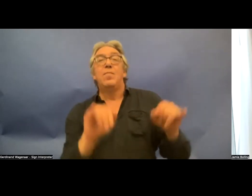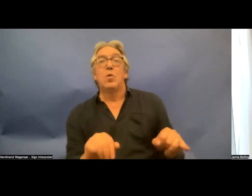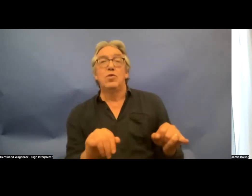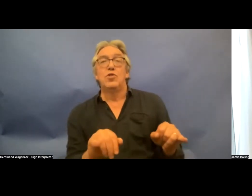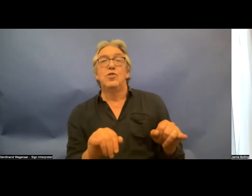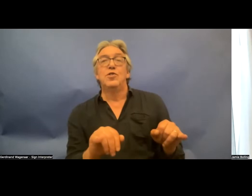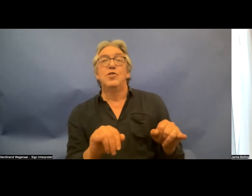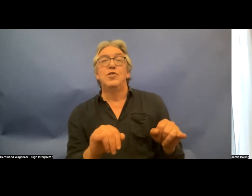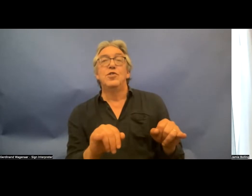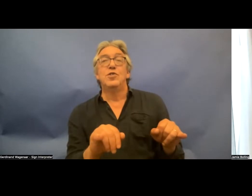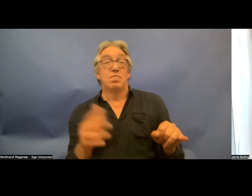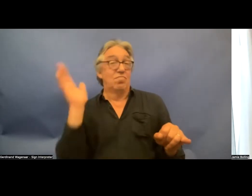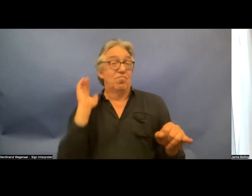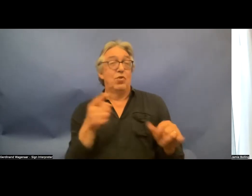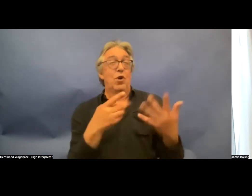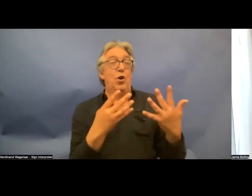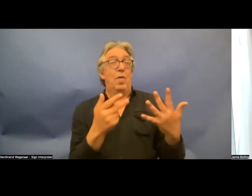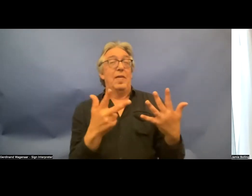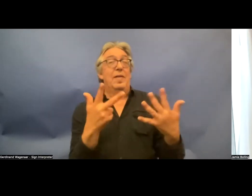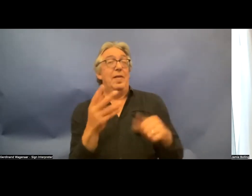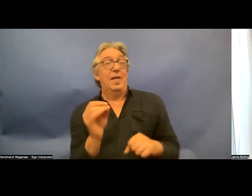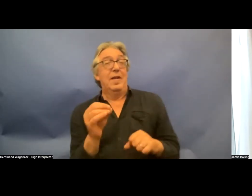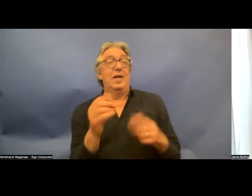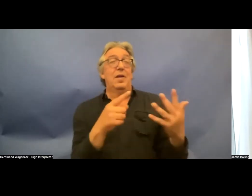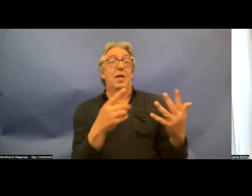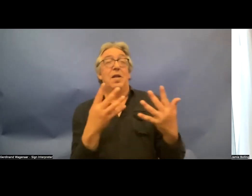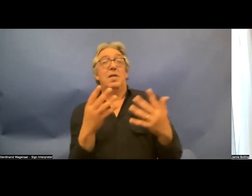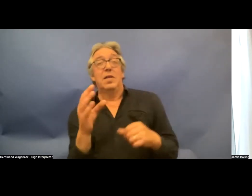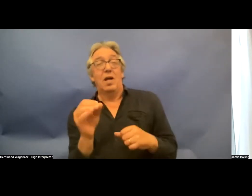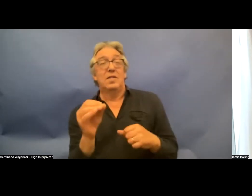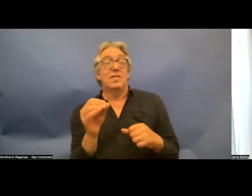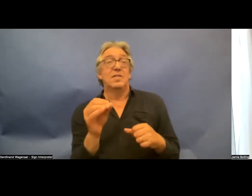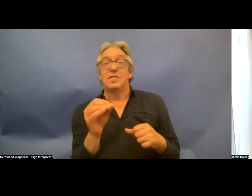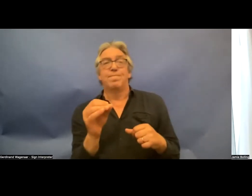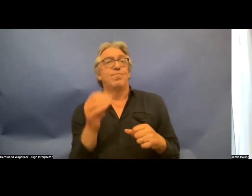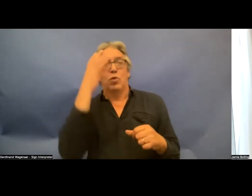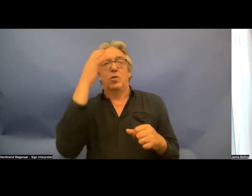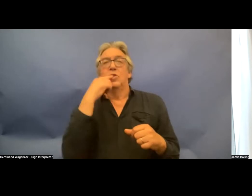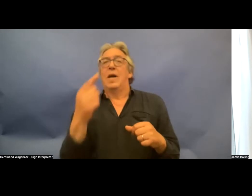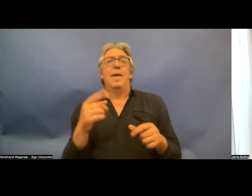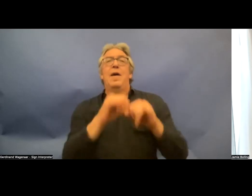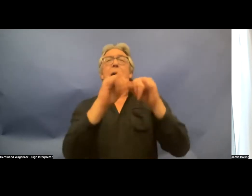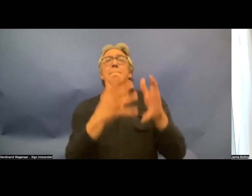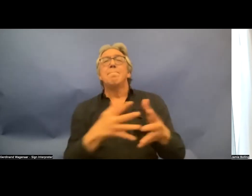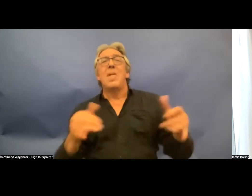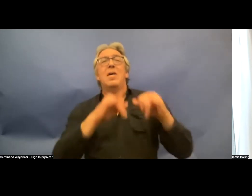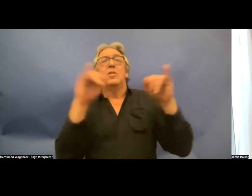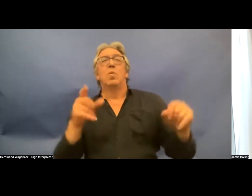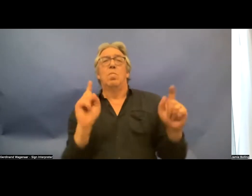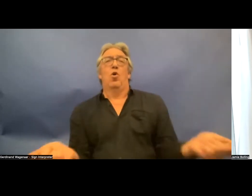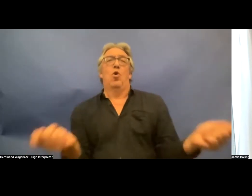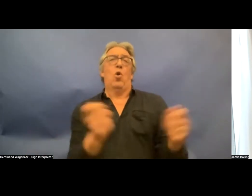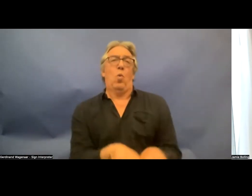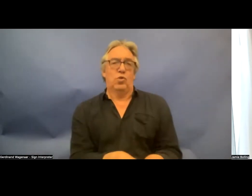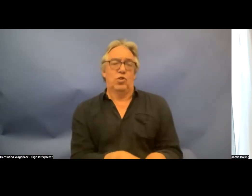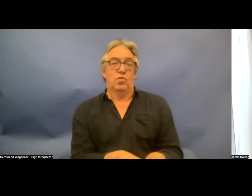they could live a good life with support on their own. And they found having their name on the door for the